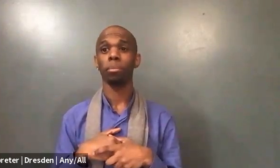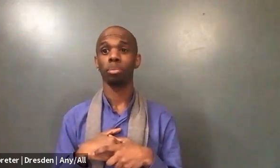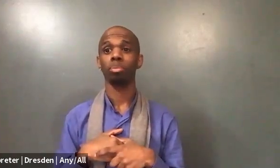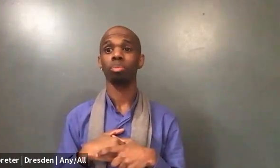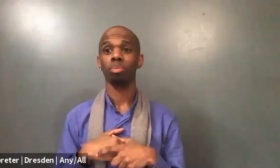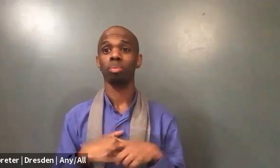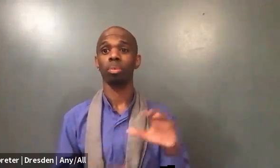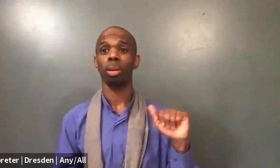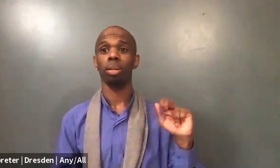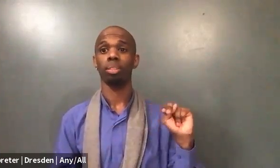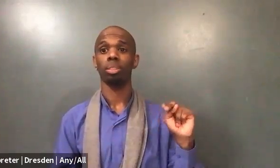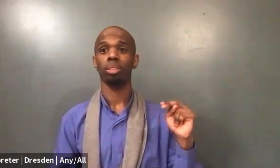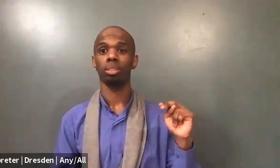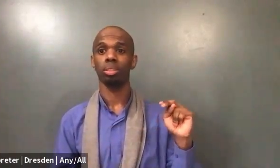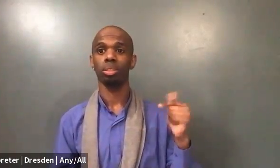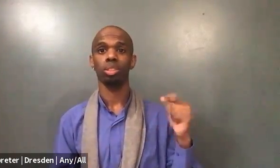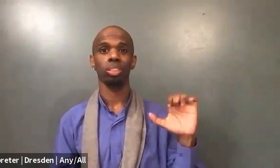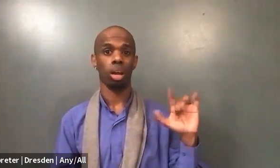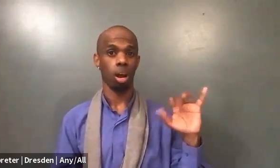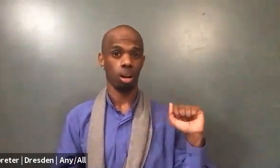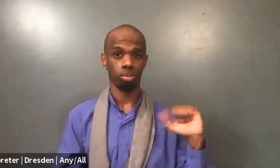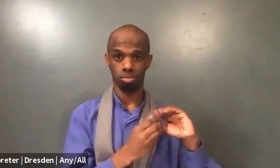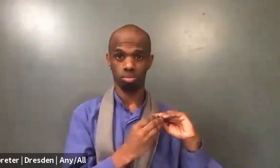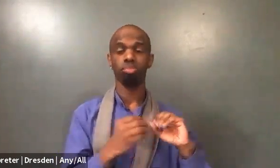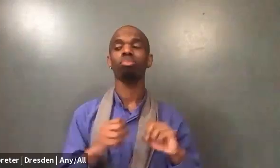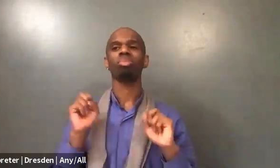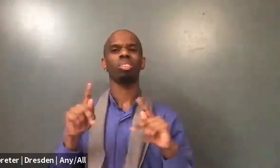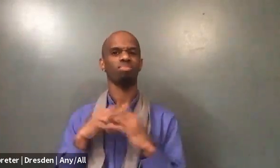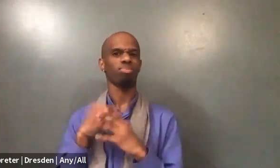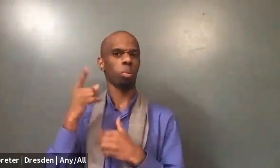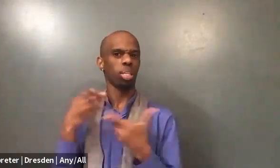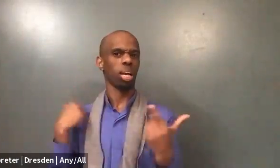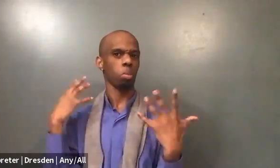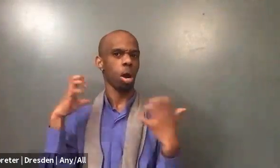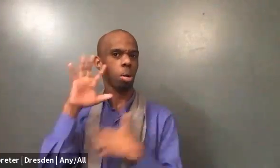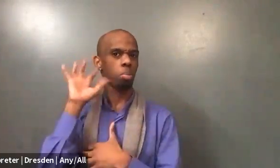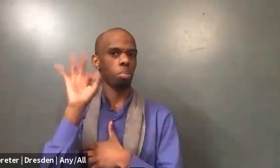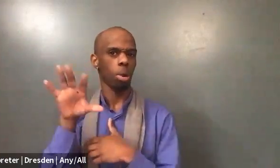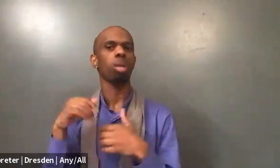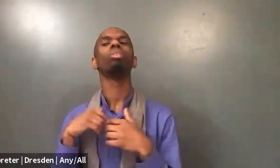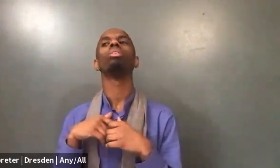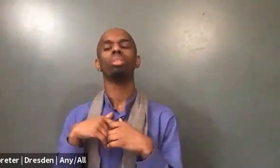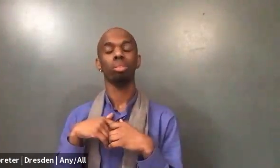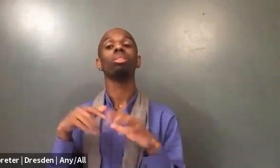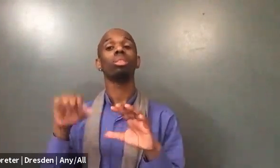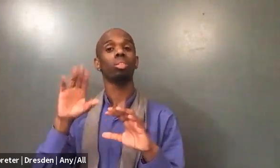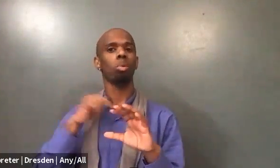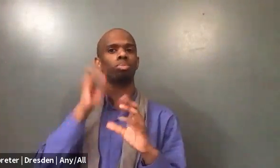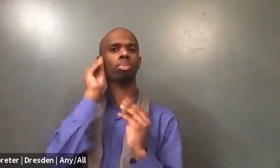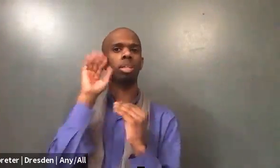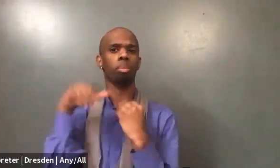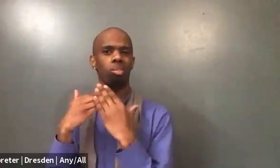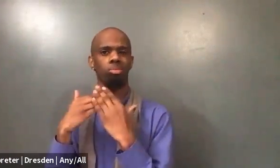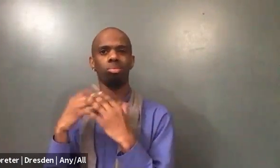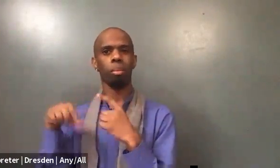One thing I can add, while I'm listening, in the background, and I'm thinking about, all these different situations where, we've